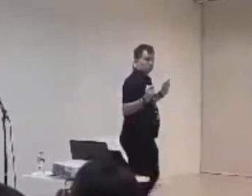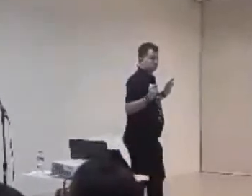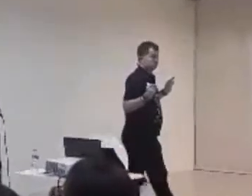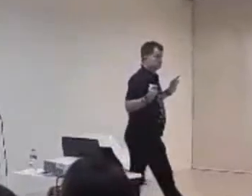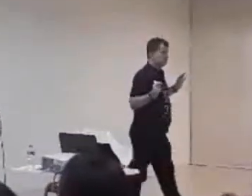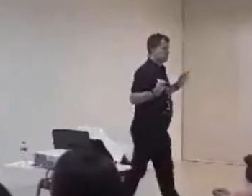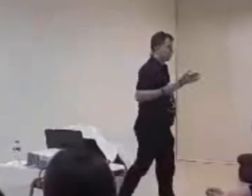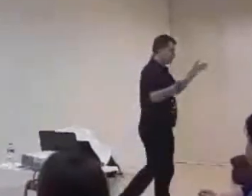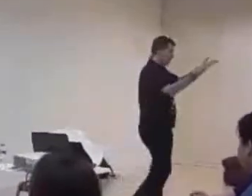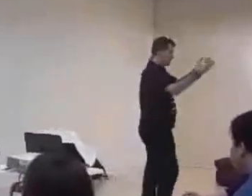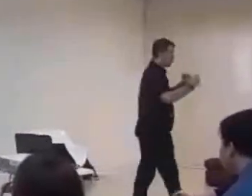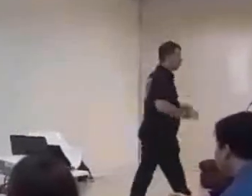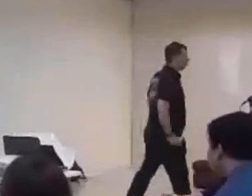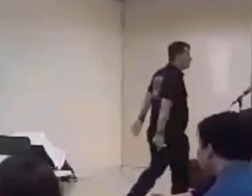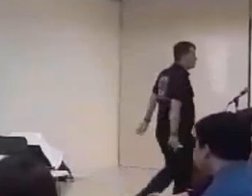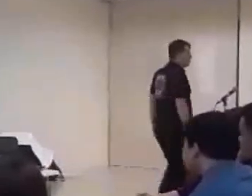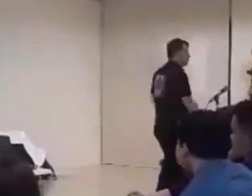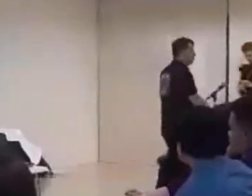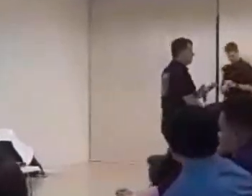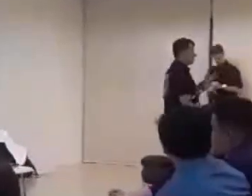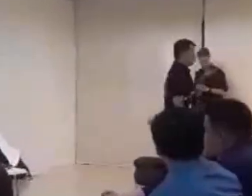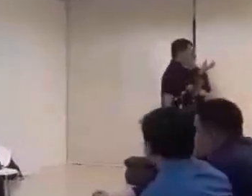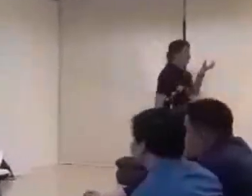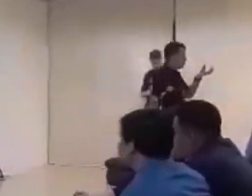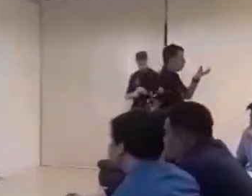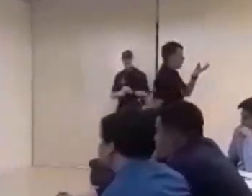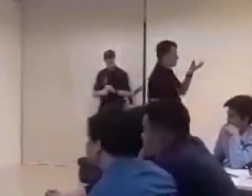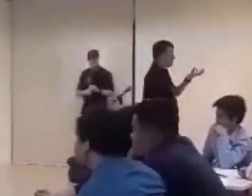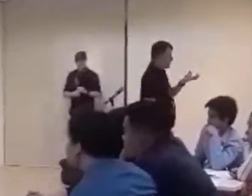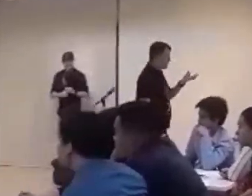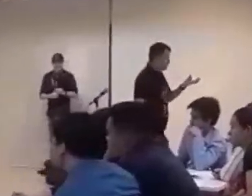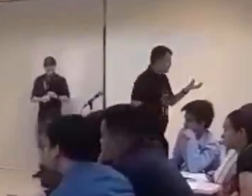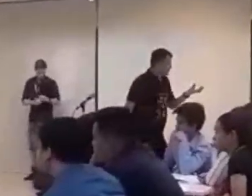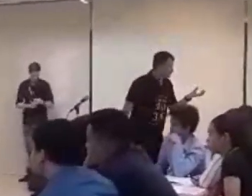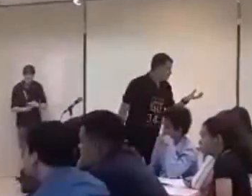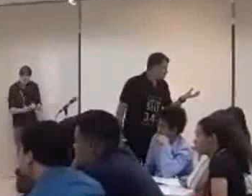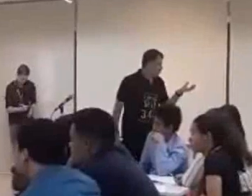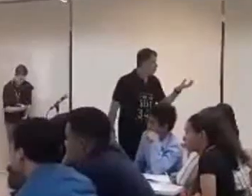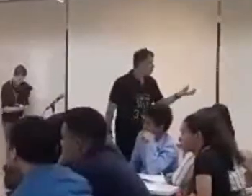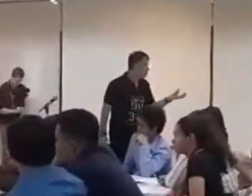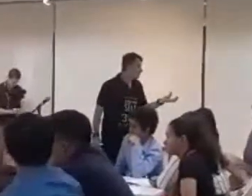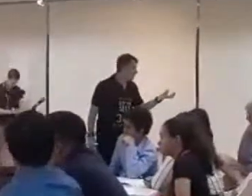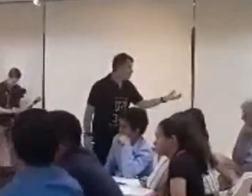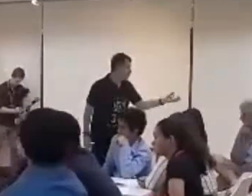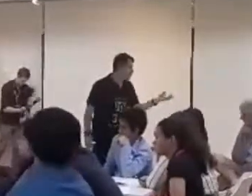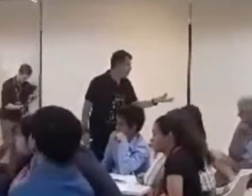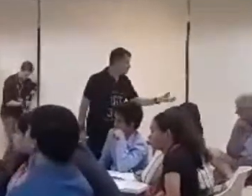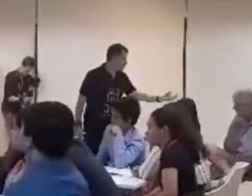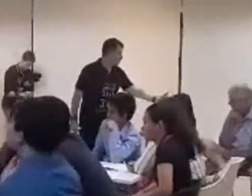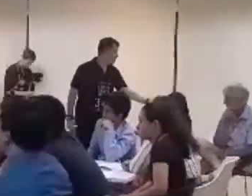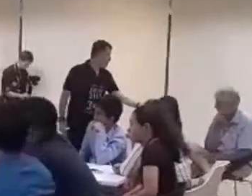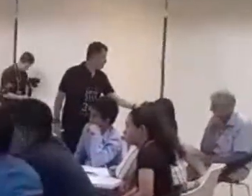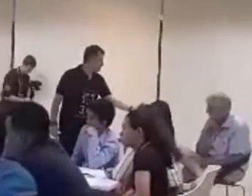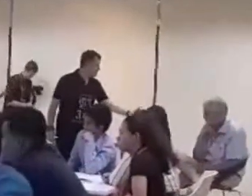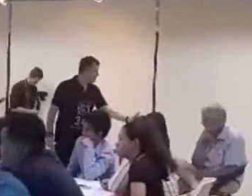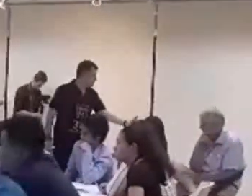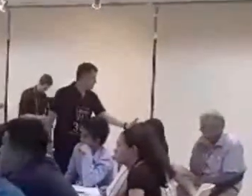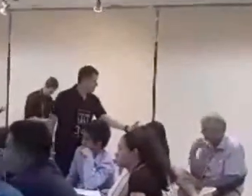I will ask you, when you go the diamond, originally, what color is the